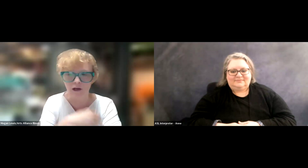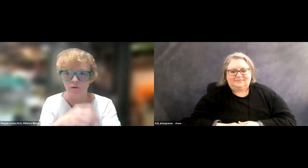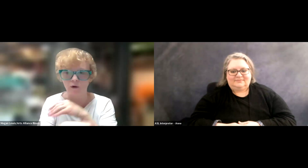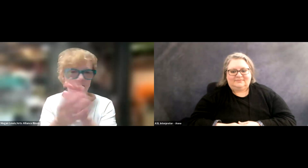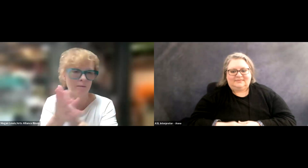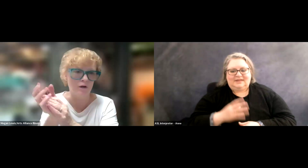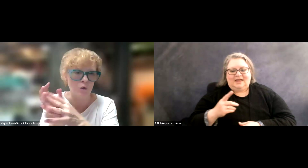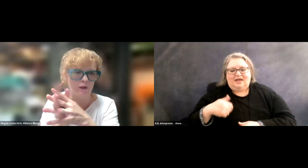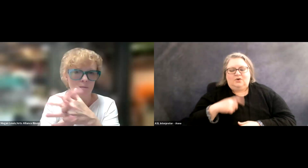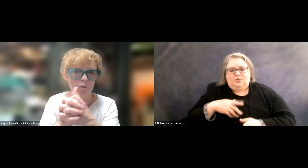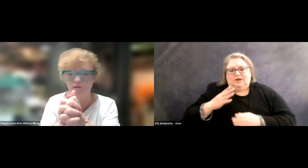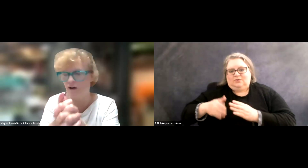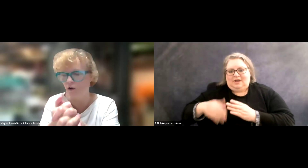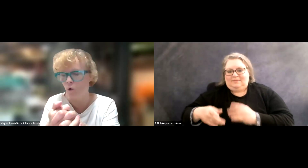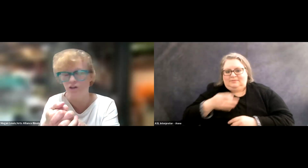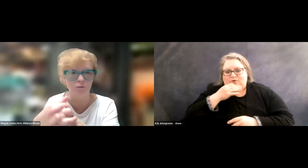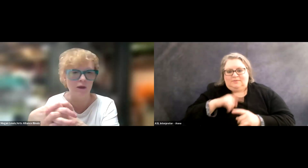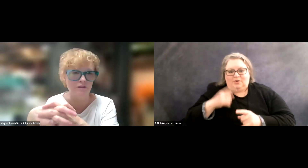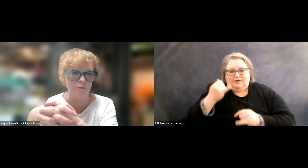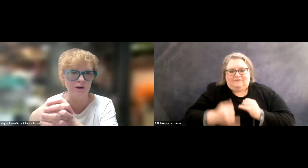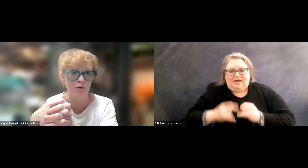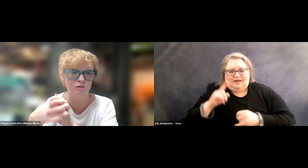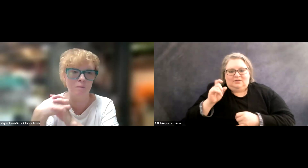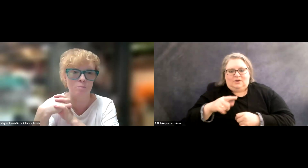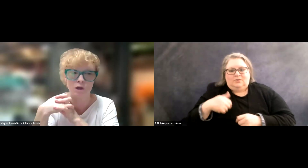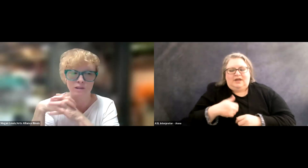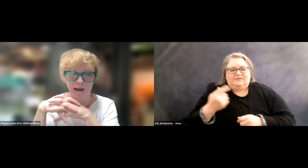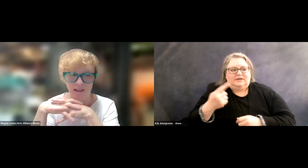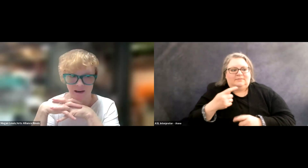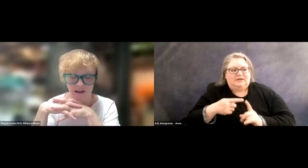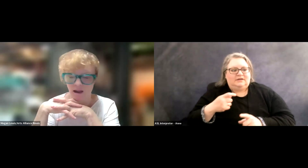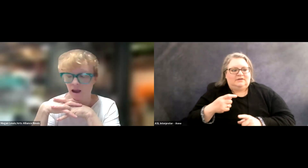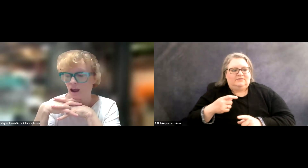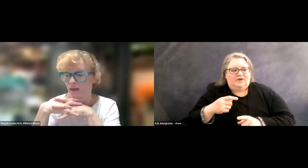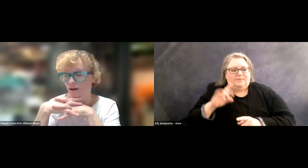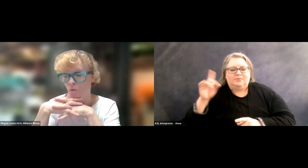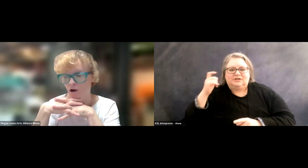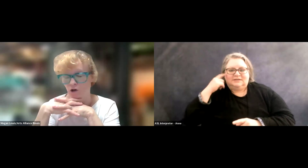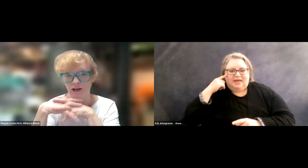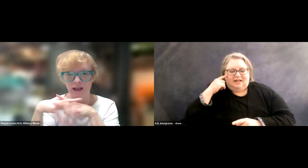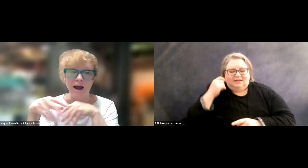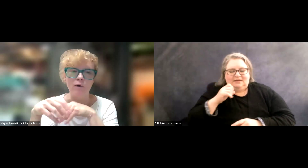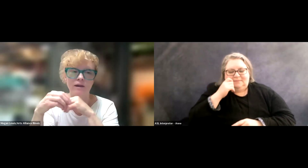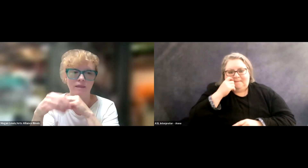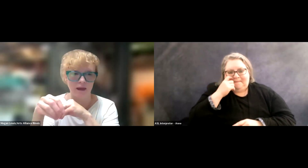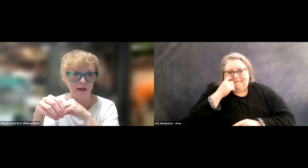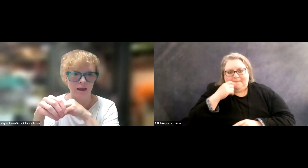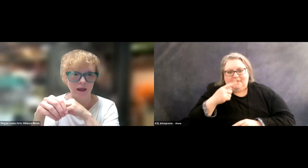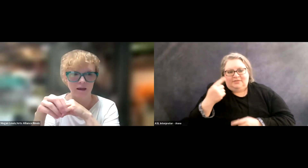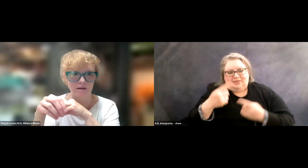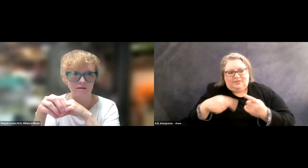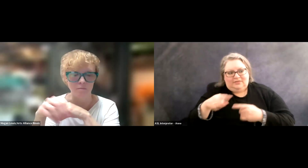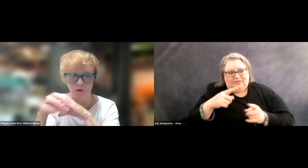And we're going to wrap it up here shortly, but one final question. We have someone here who's from a municipality, and they're wondering how